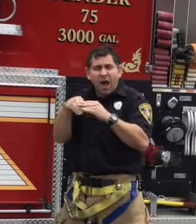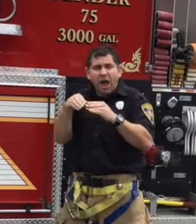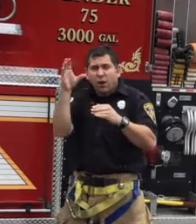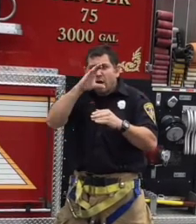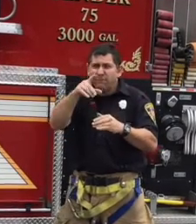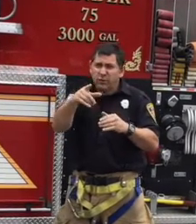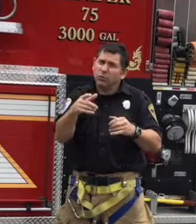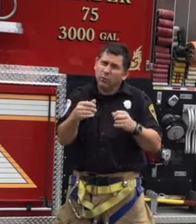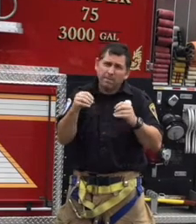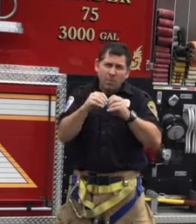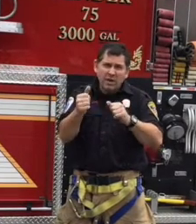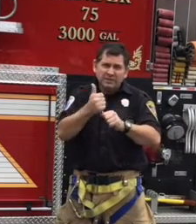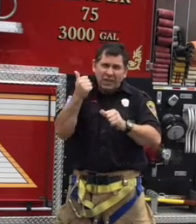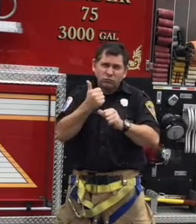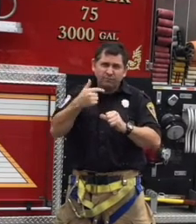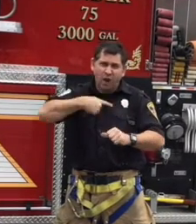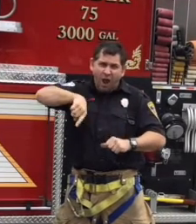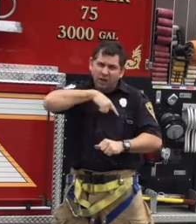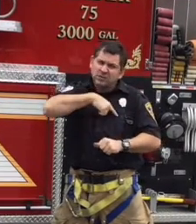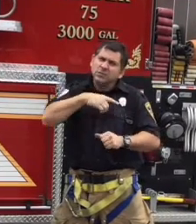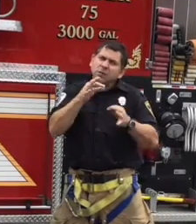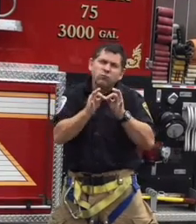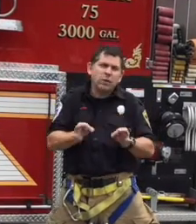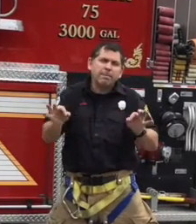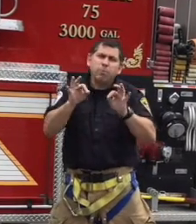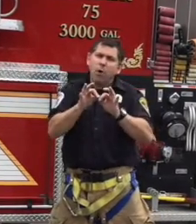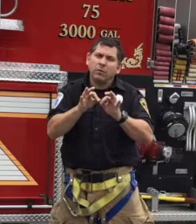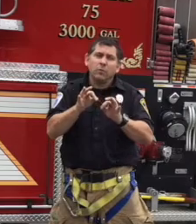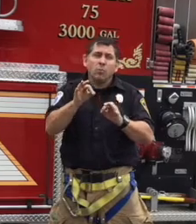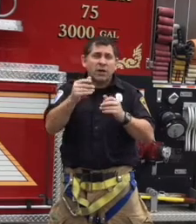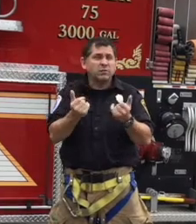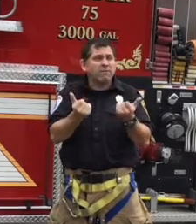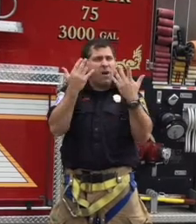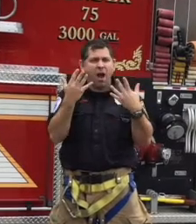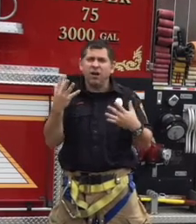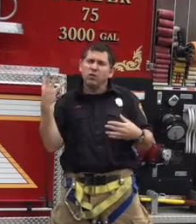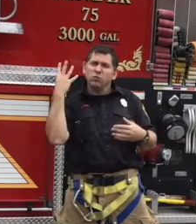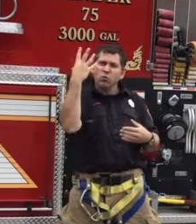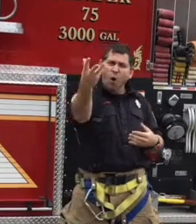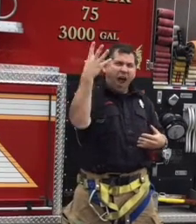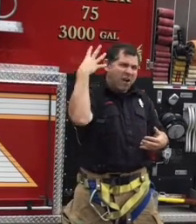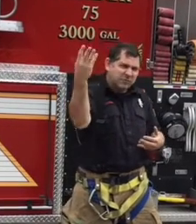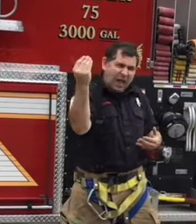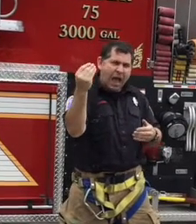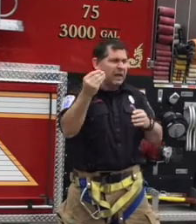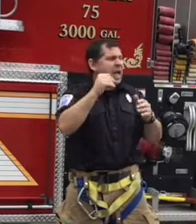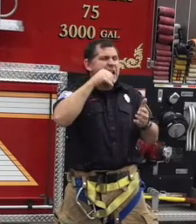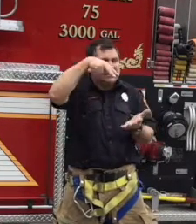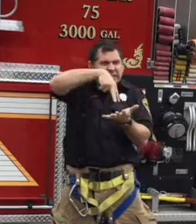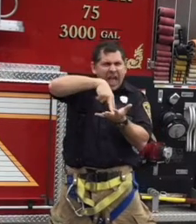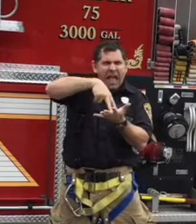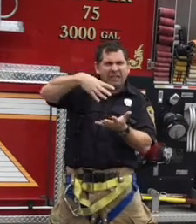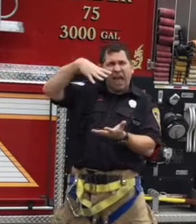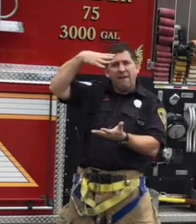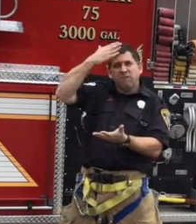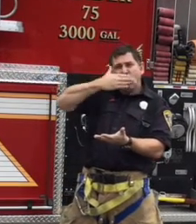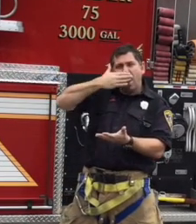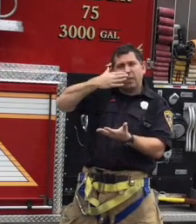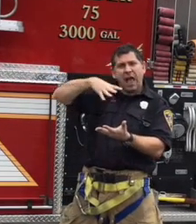knows that you're out there, and you don't want them to go in looking for you, and that's very dangerous for the firefighters. So make sure that you're outside and standing